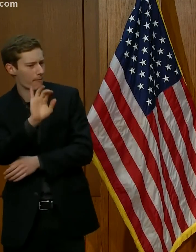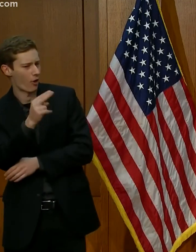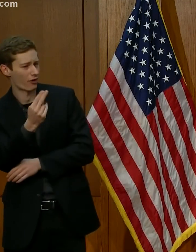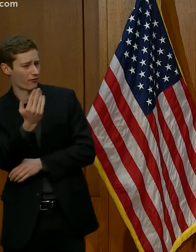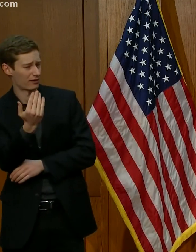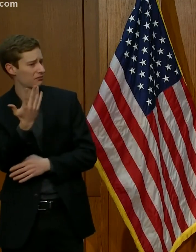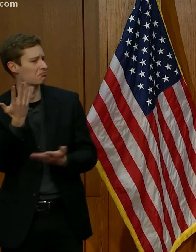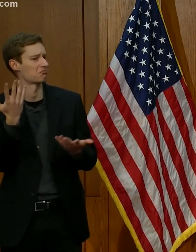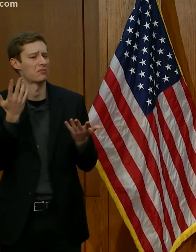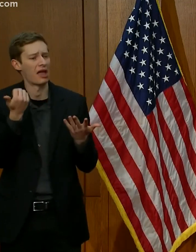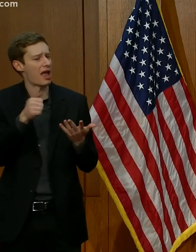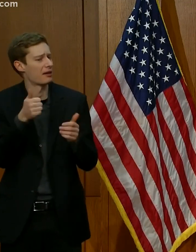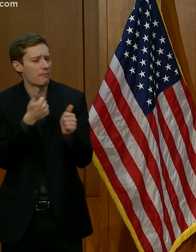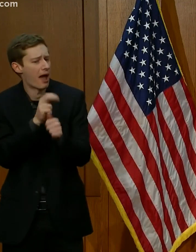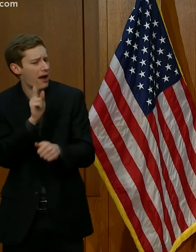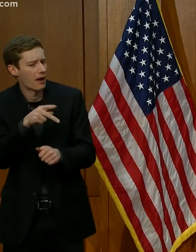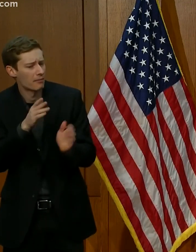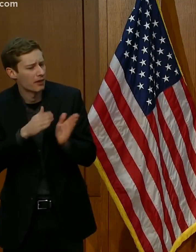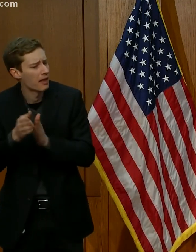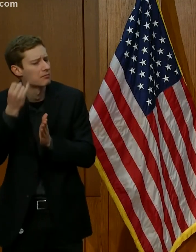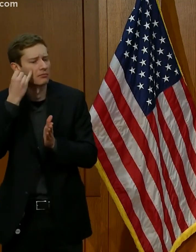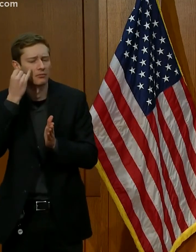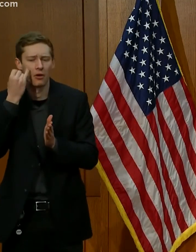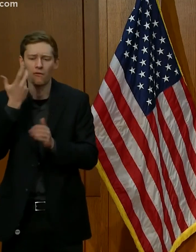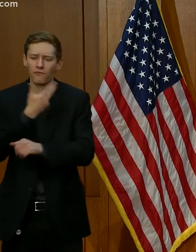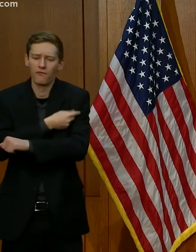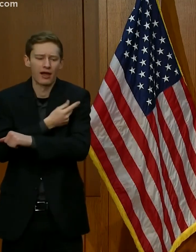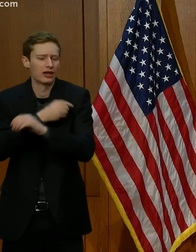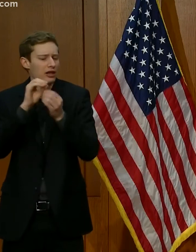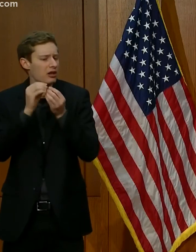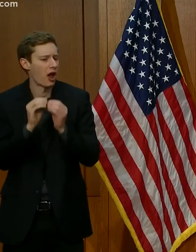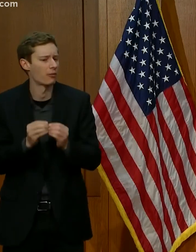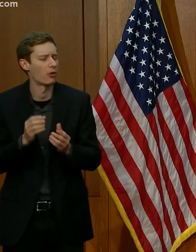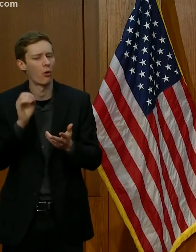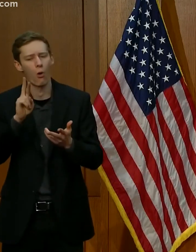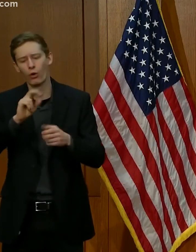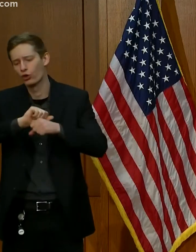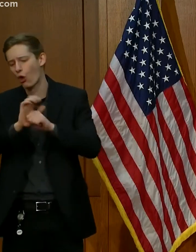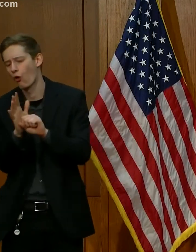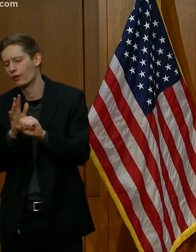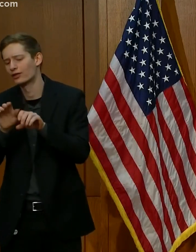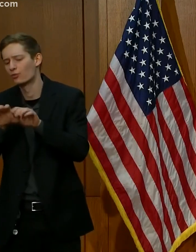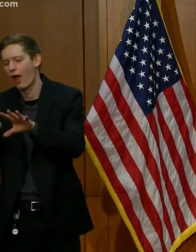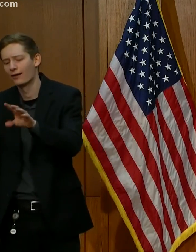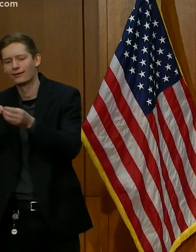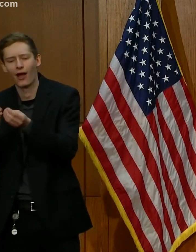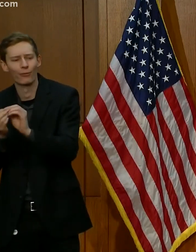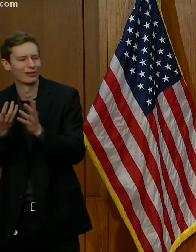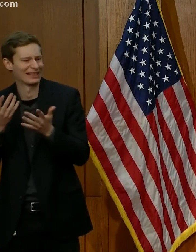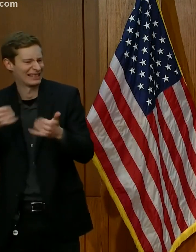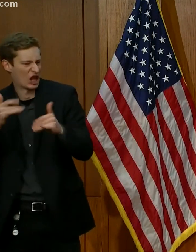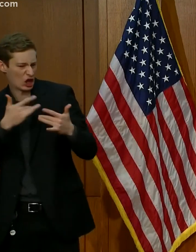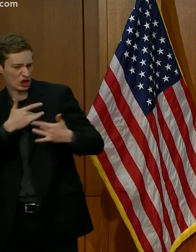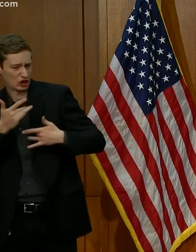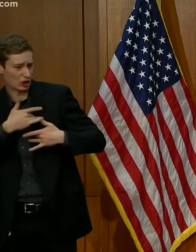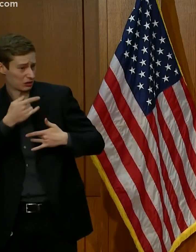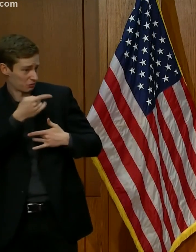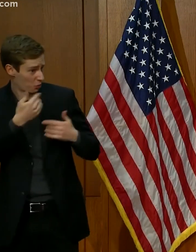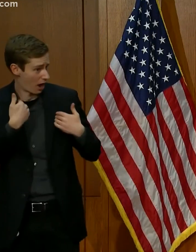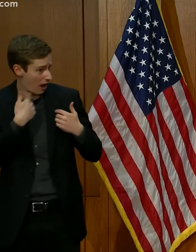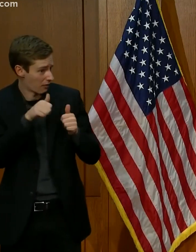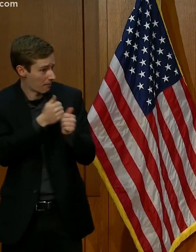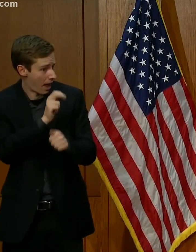some of the vaccination numbers or if some of the COVID-19 numbers do start to look concerning again? Is there a